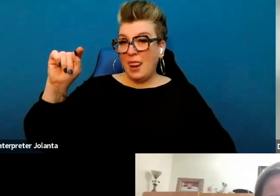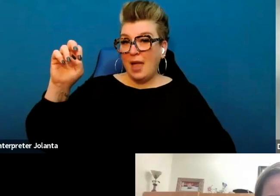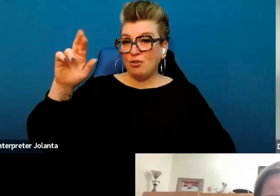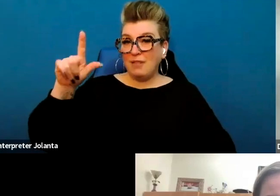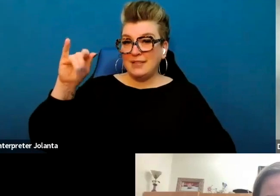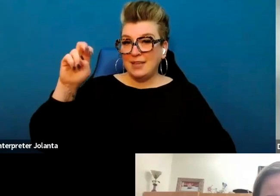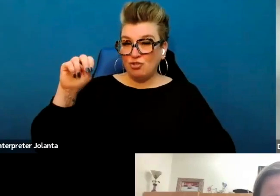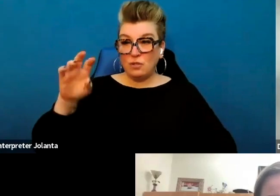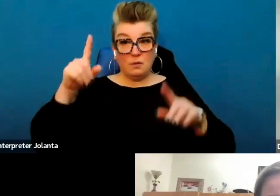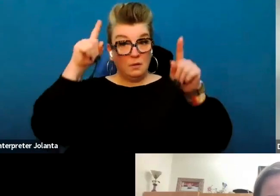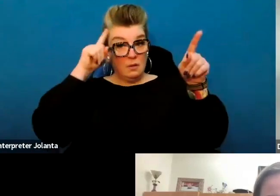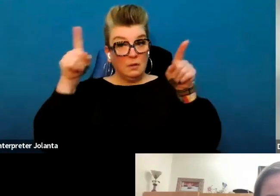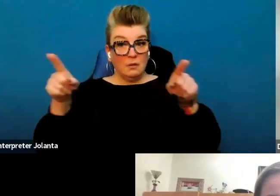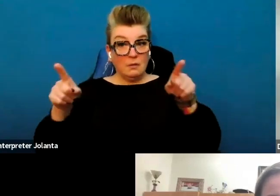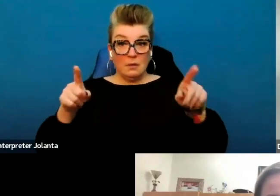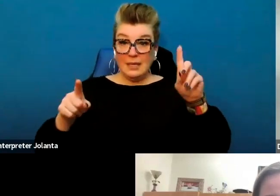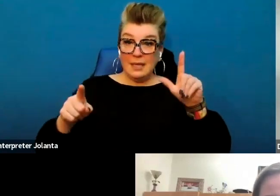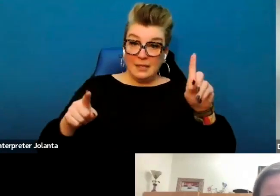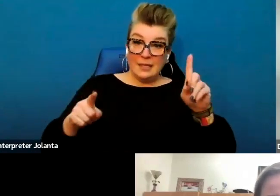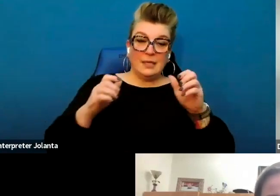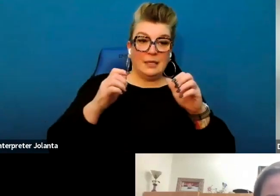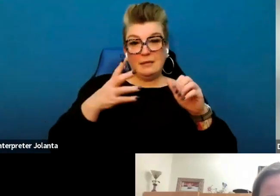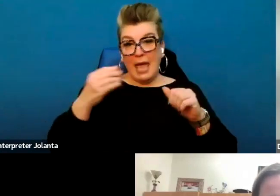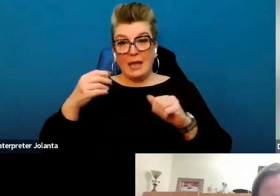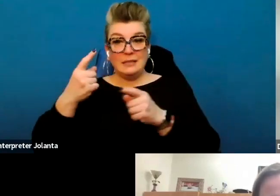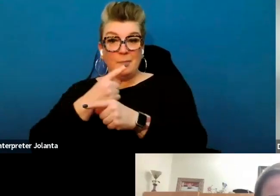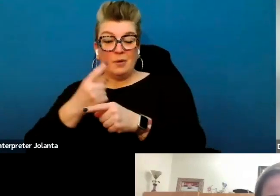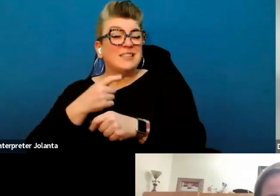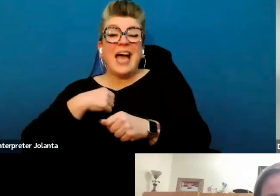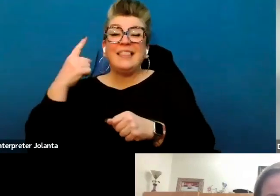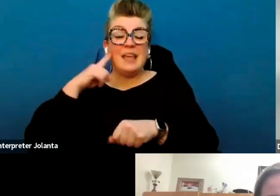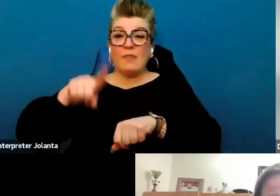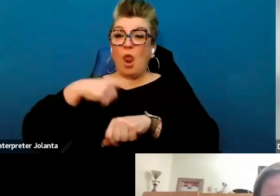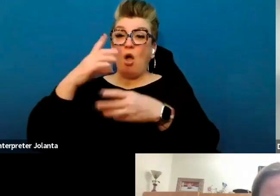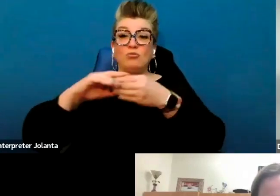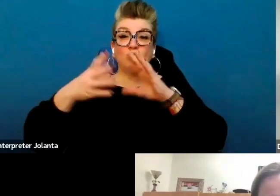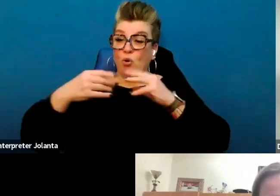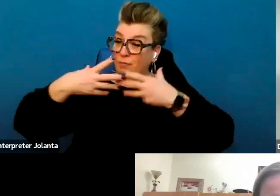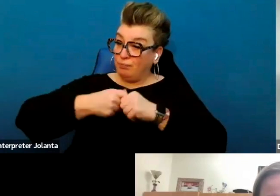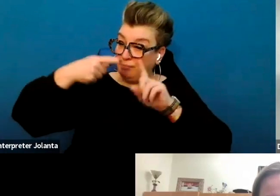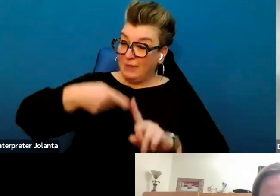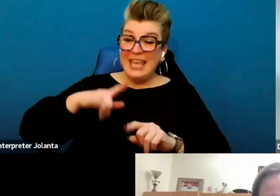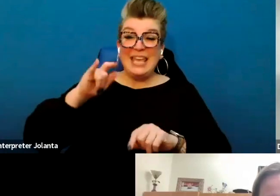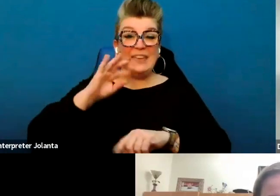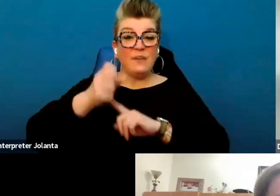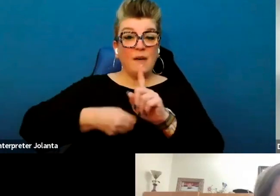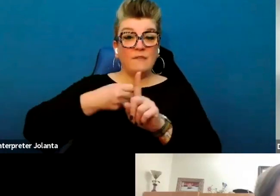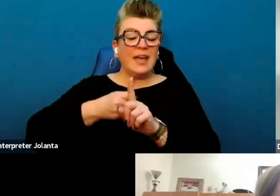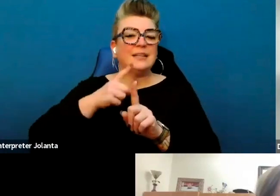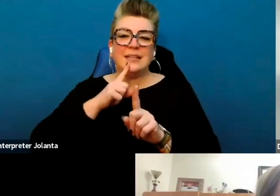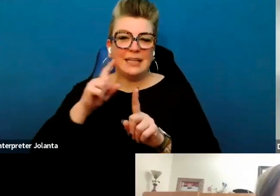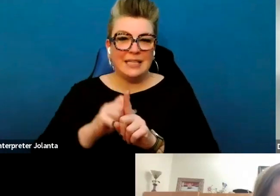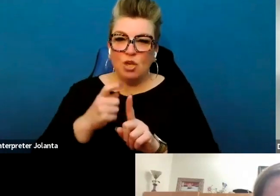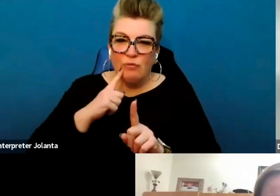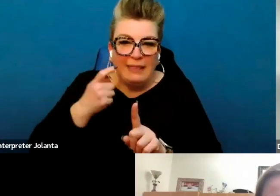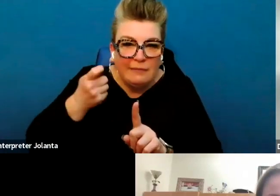between DLD and typicals. I think the long and short of it is that if there is an effect, it's weak. So, in other words, there doesn't